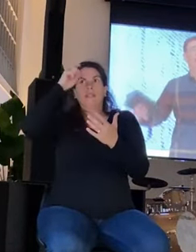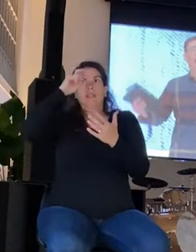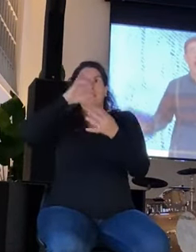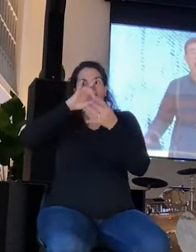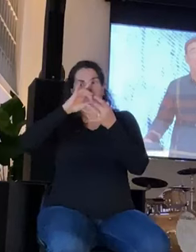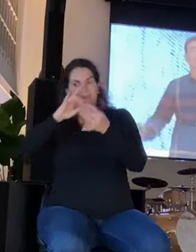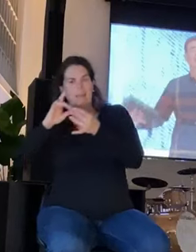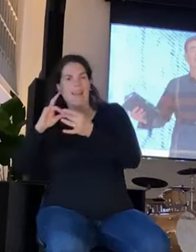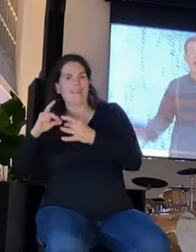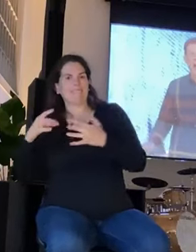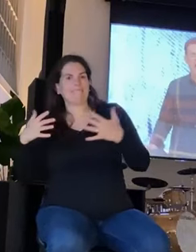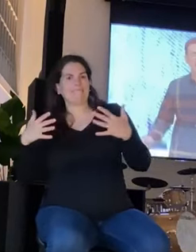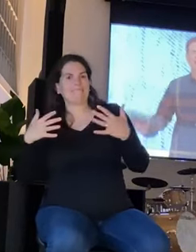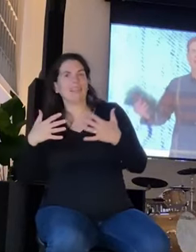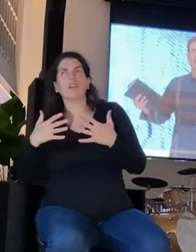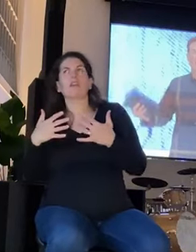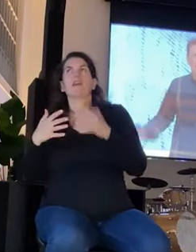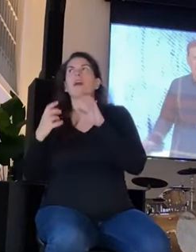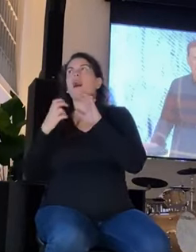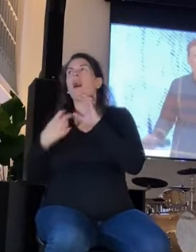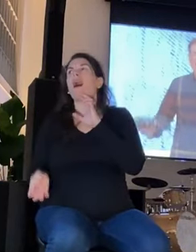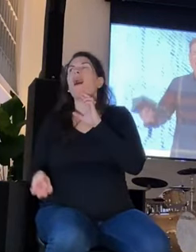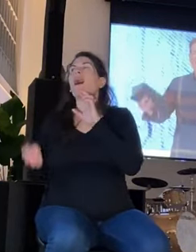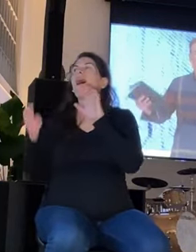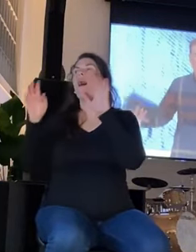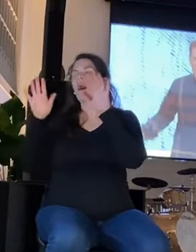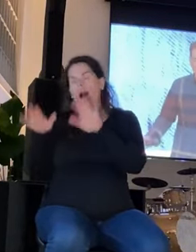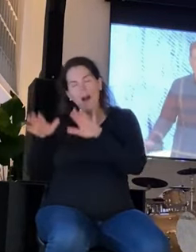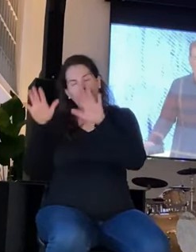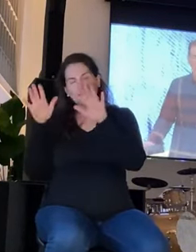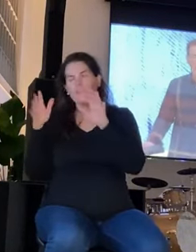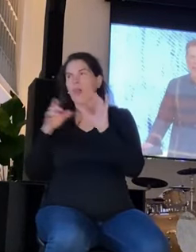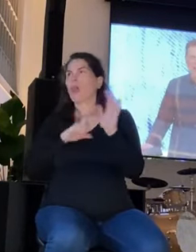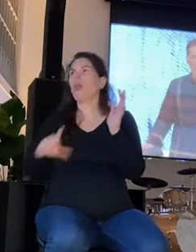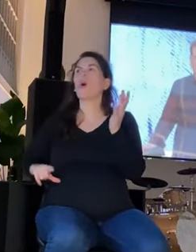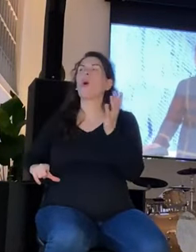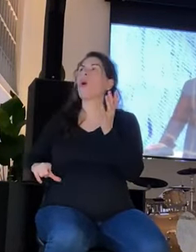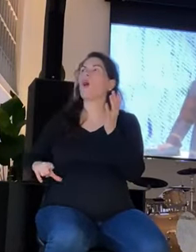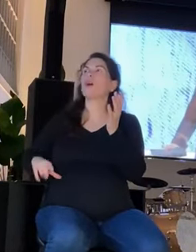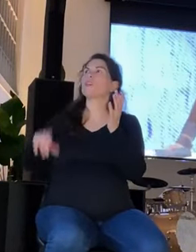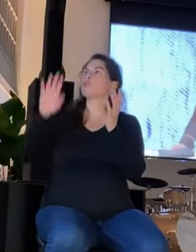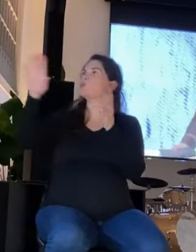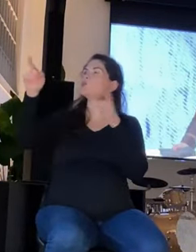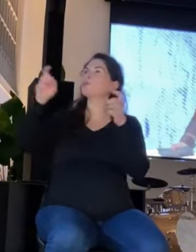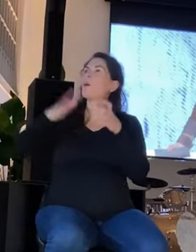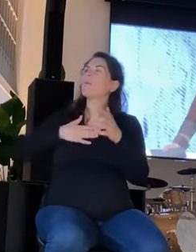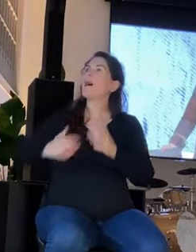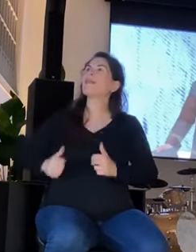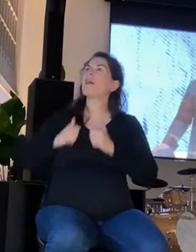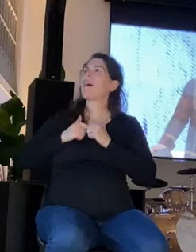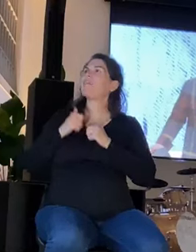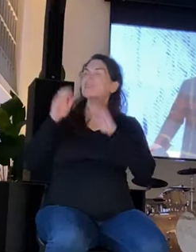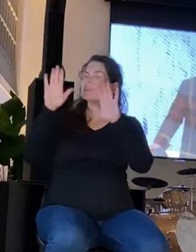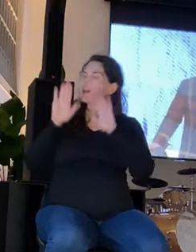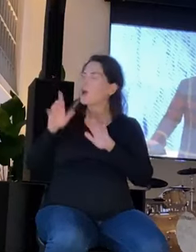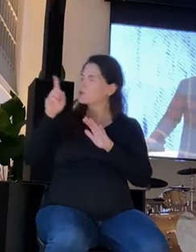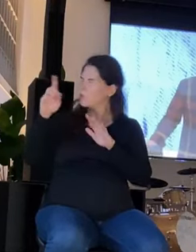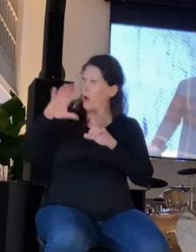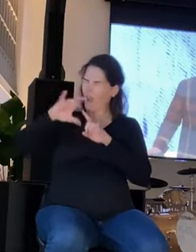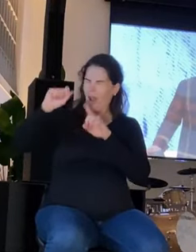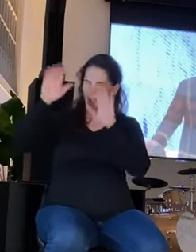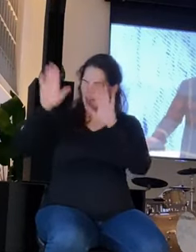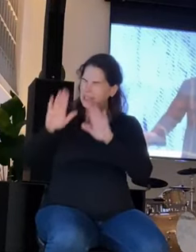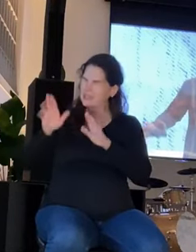holy, reverent awe of God and His authority and His rule over my life. God, You are awesome. God, You